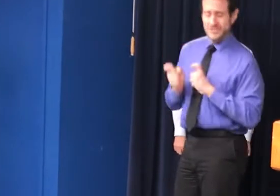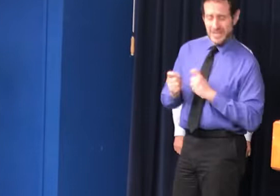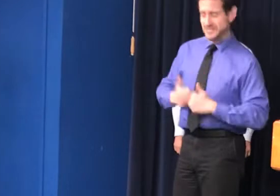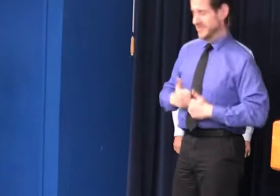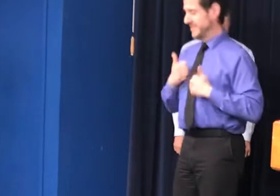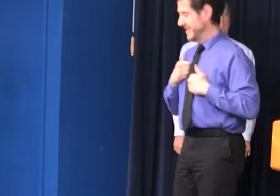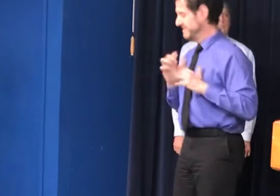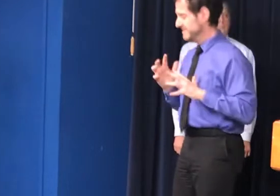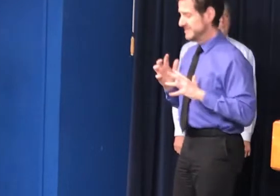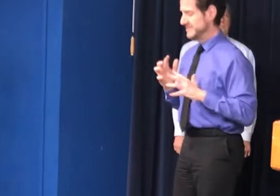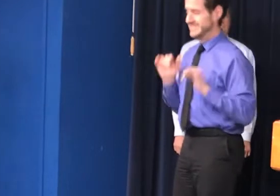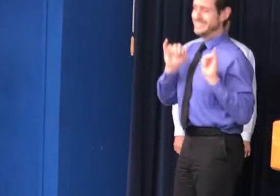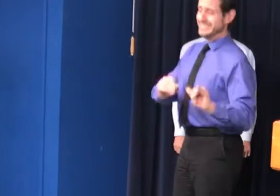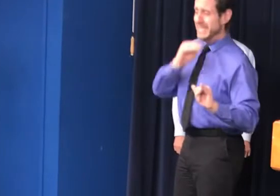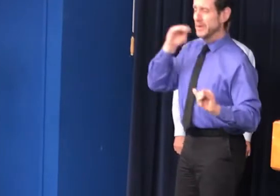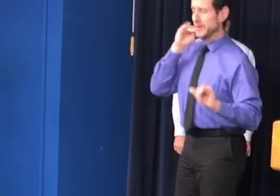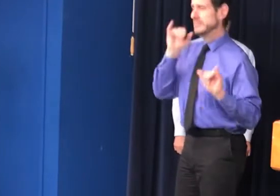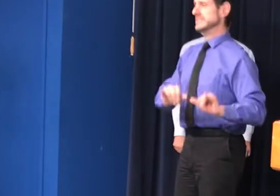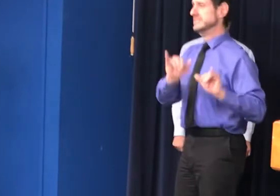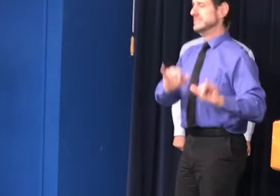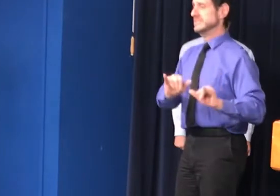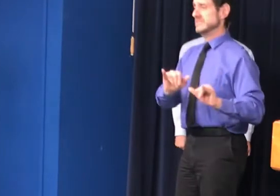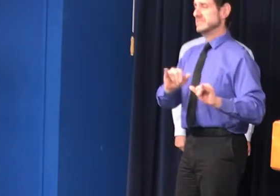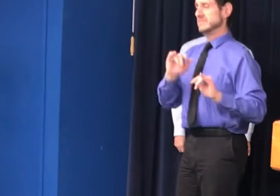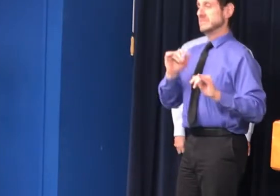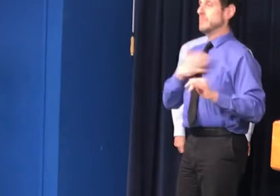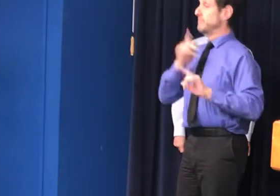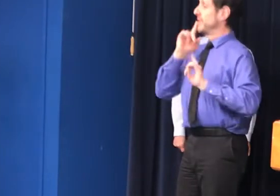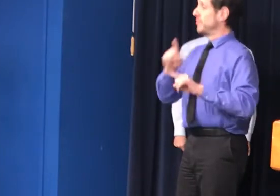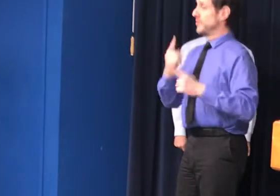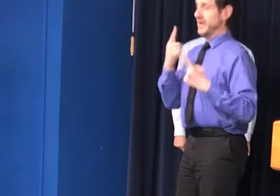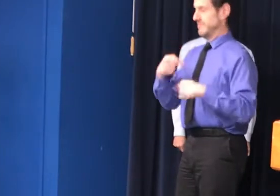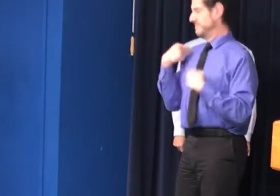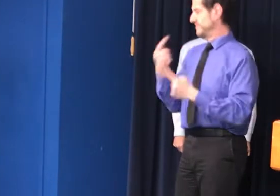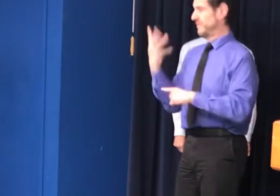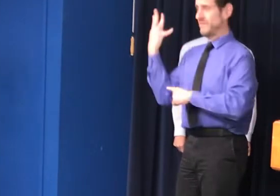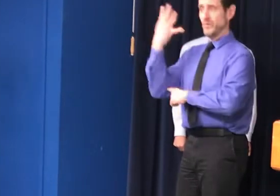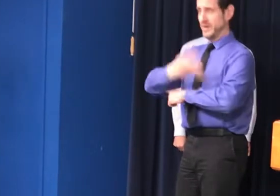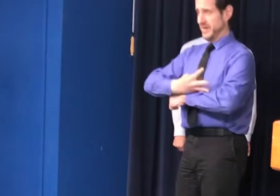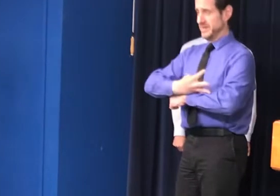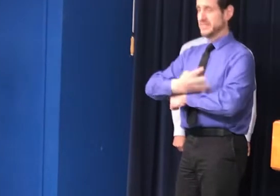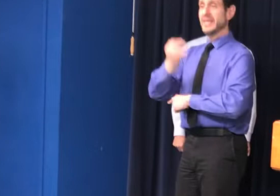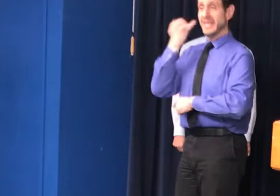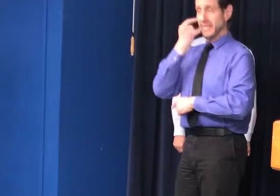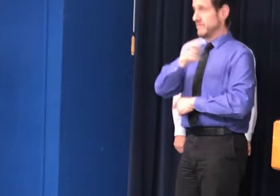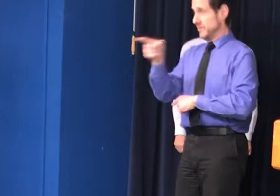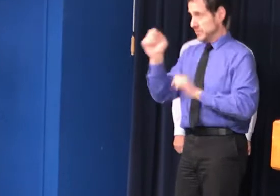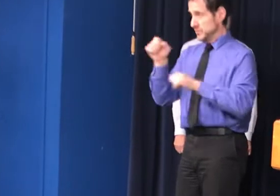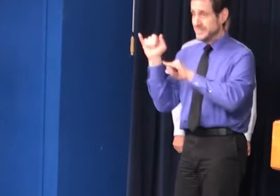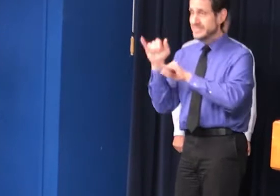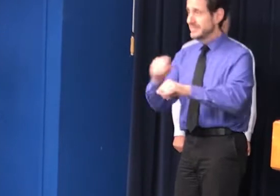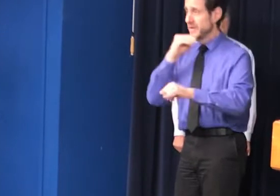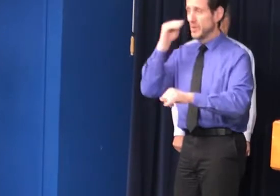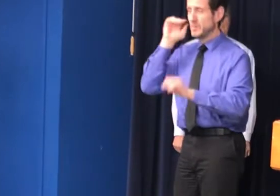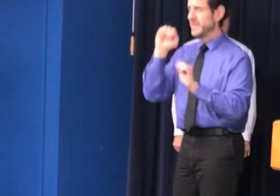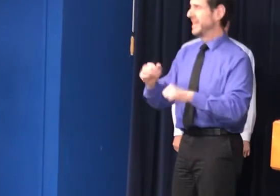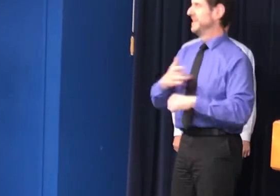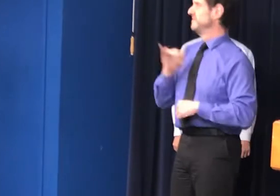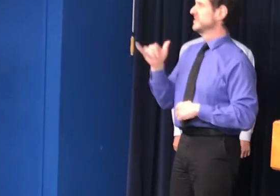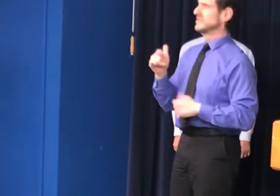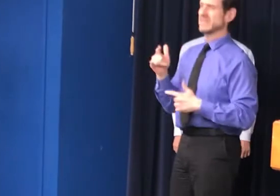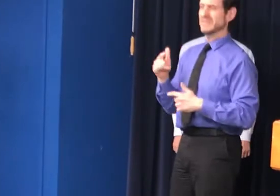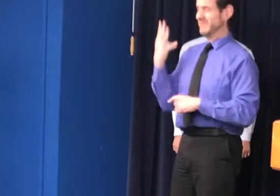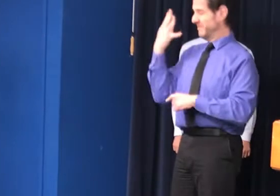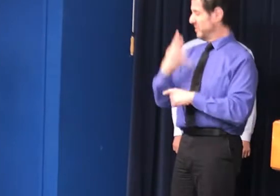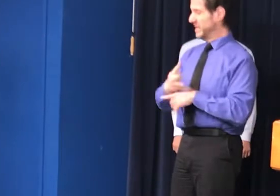order, which is in its fourth day. And I know that for those of you able to remain home, it feels like